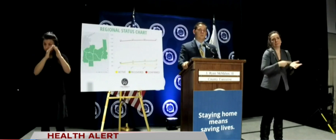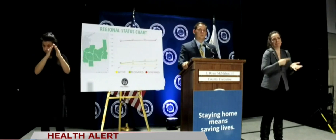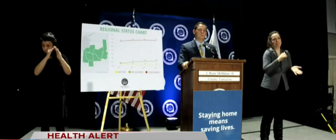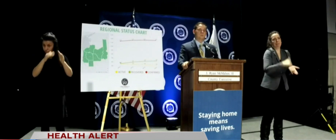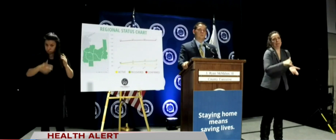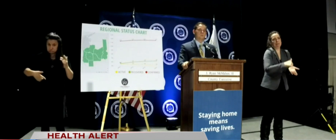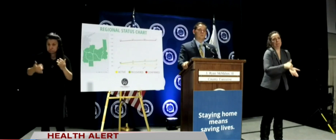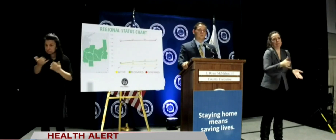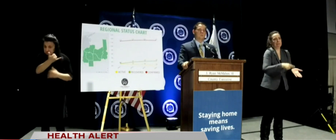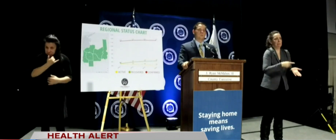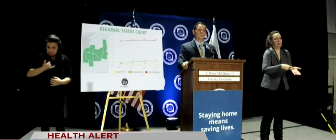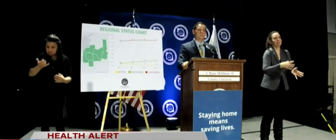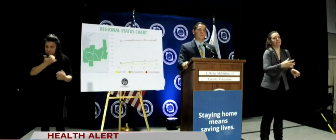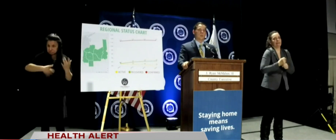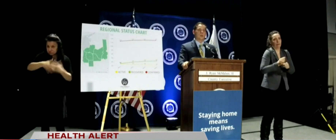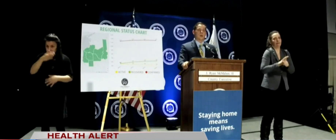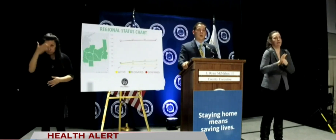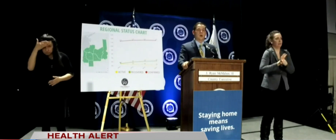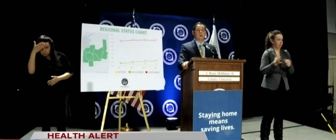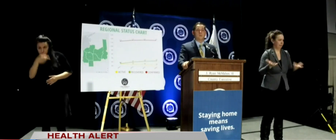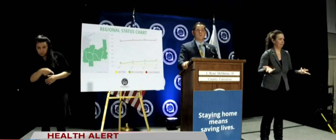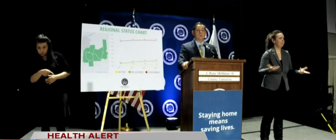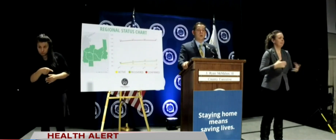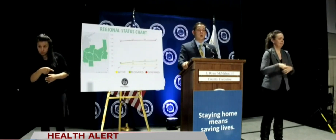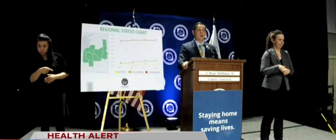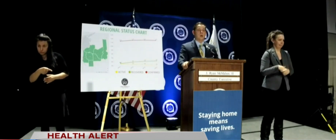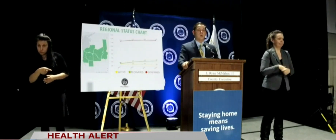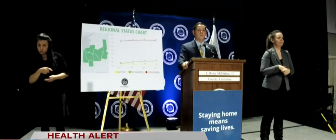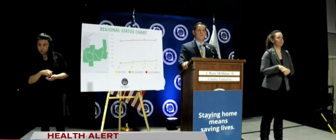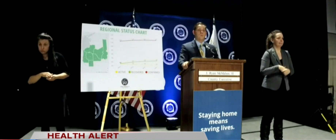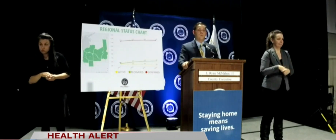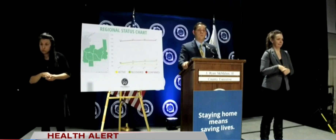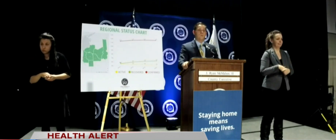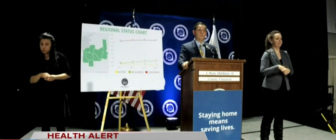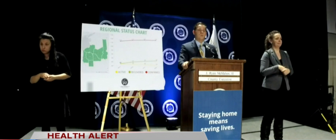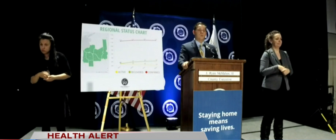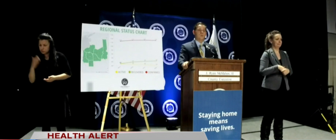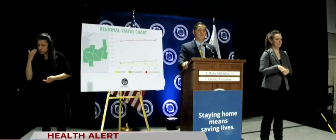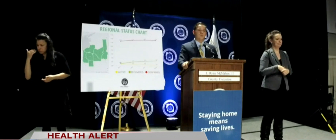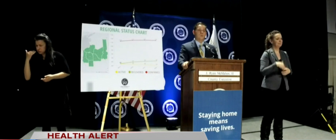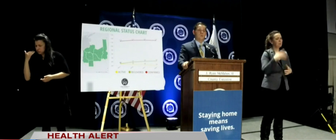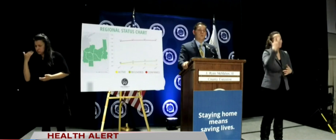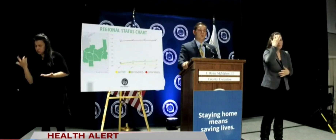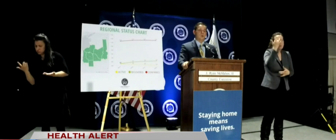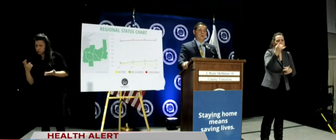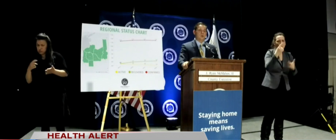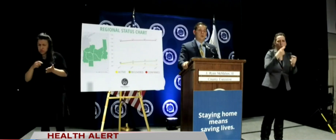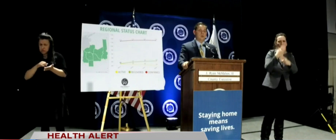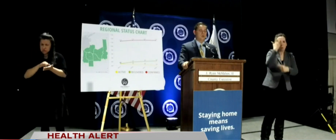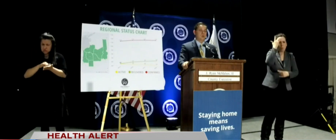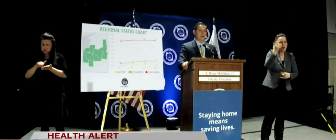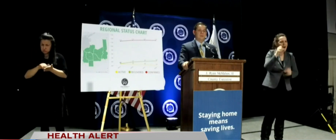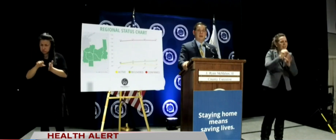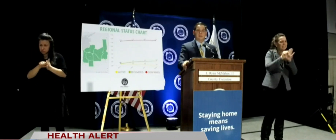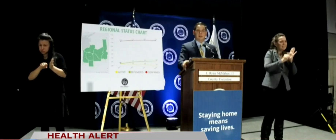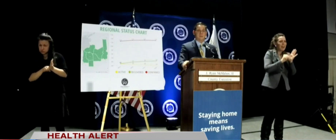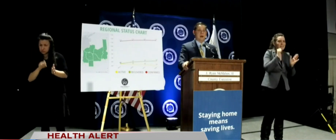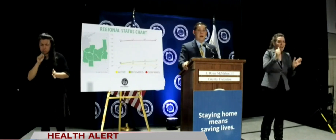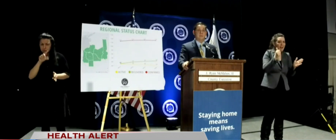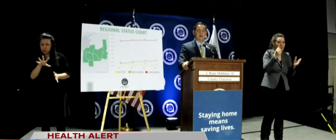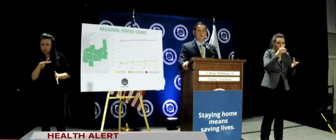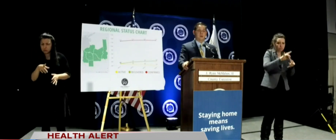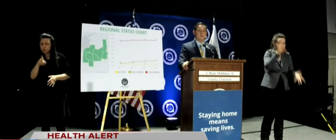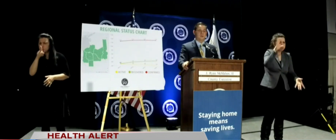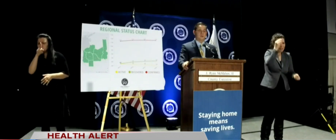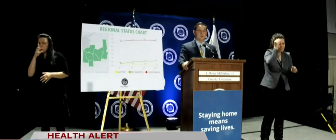is hesitant to release that number per facility? It's public money in a lot of cases. It's people's families. You would have to ask them.